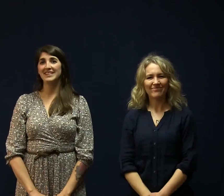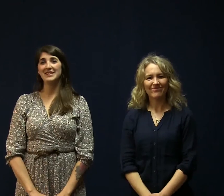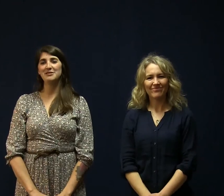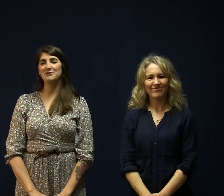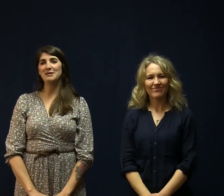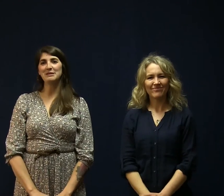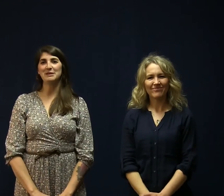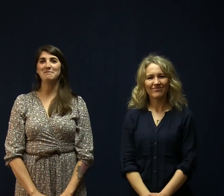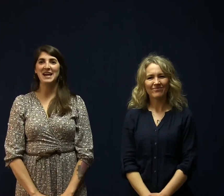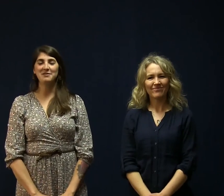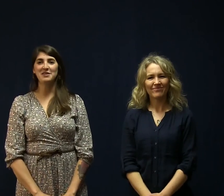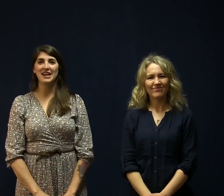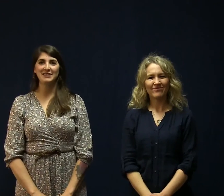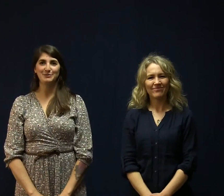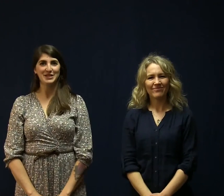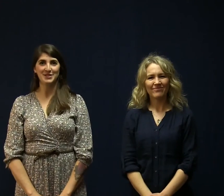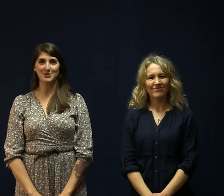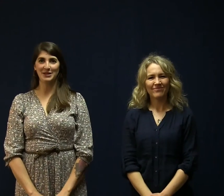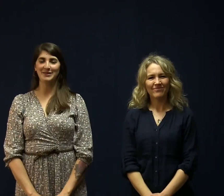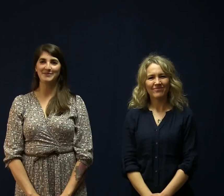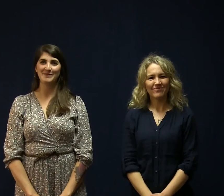Hello and welcome to Mackworth Island Preschool.